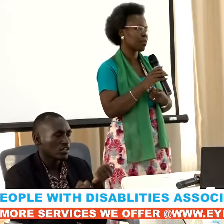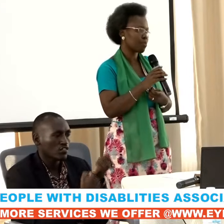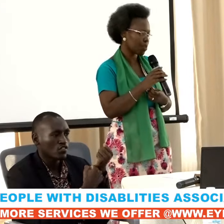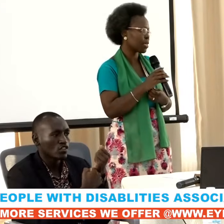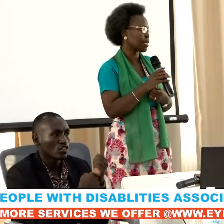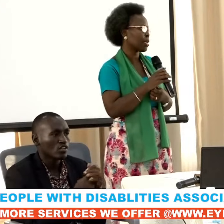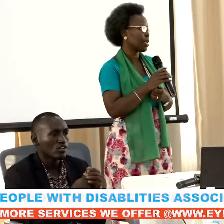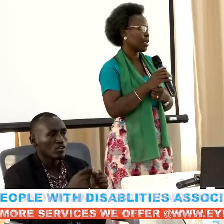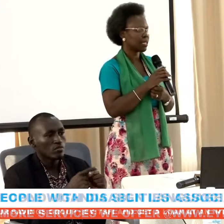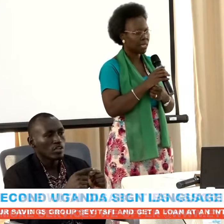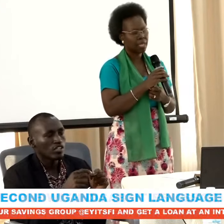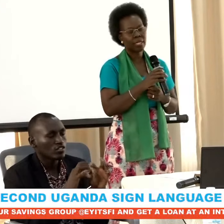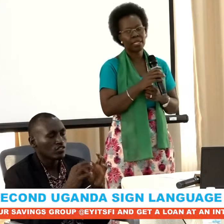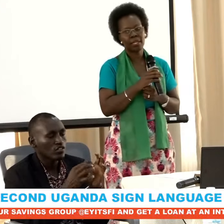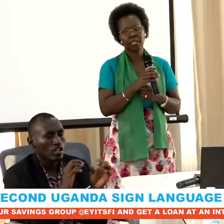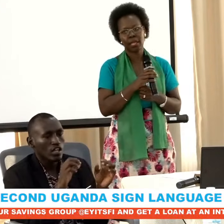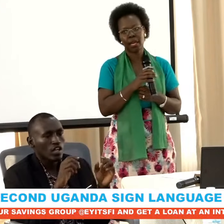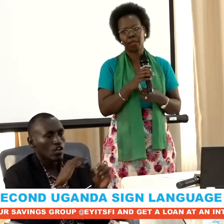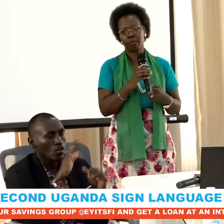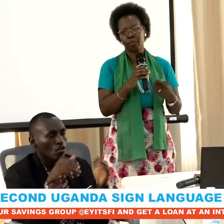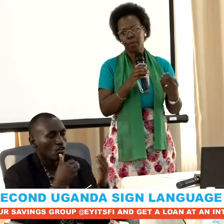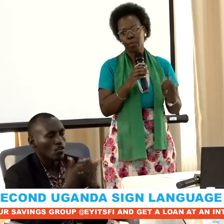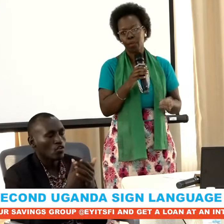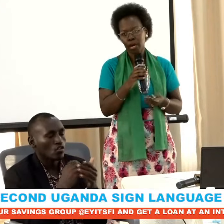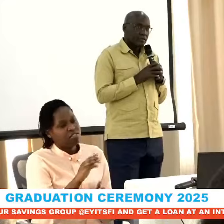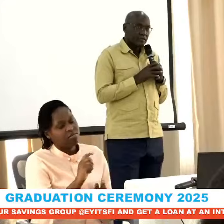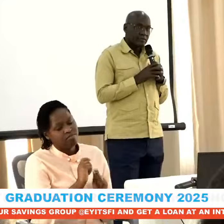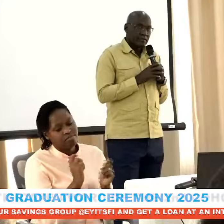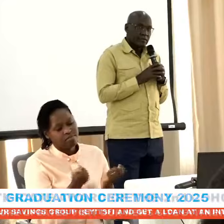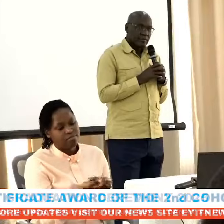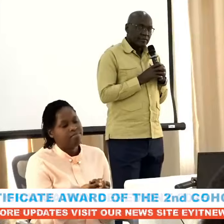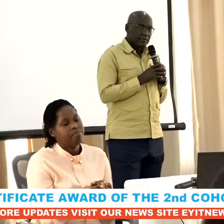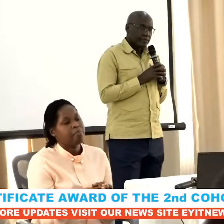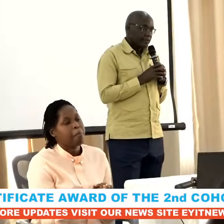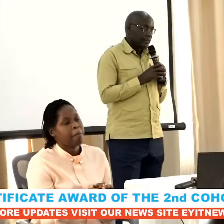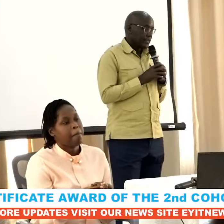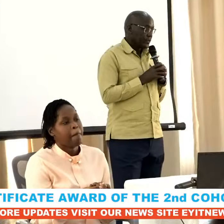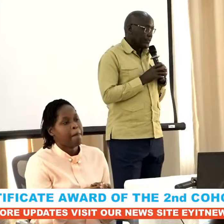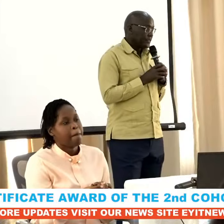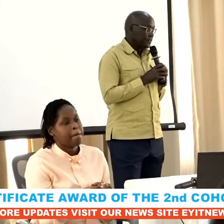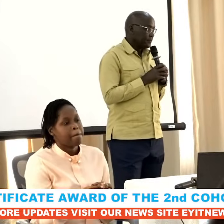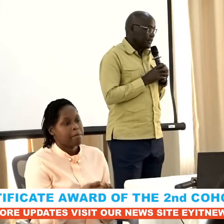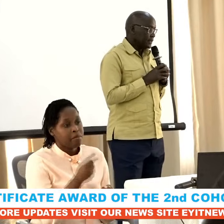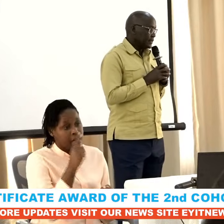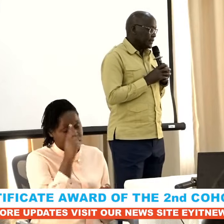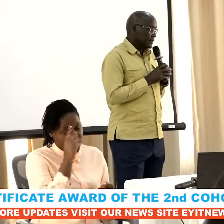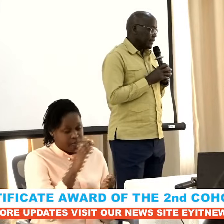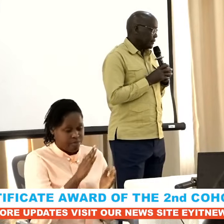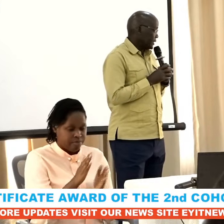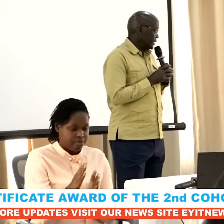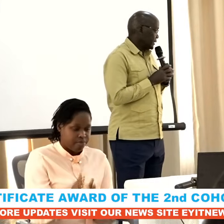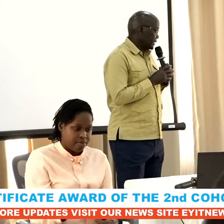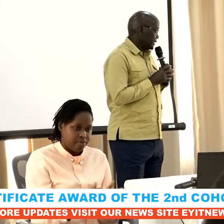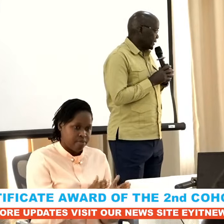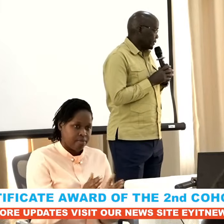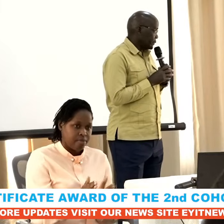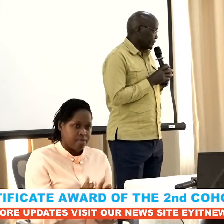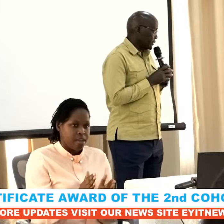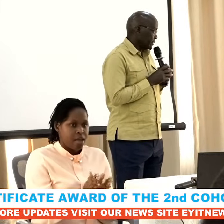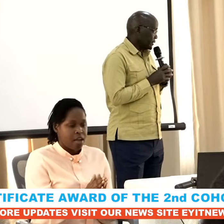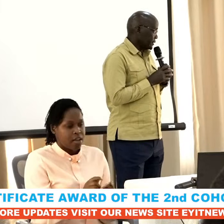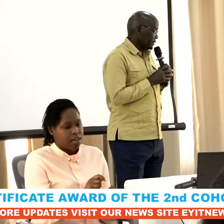really, really excited that I am part of for the arrangement and managing the